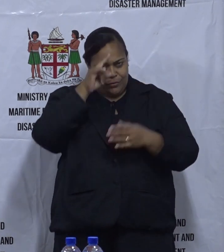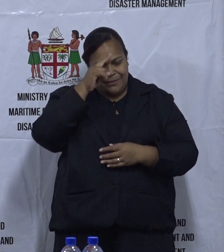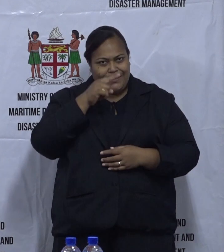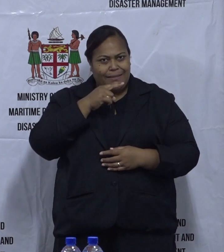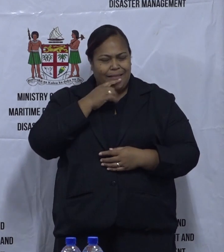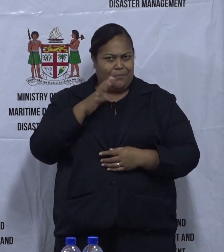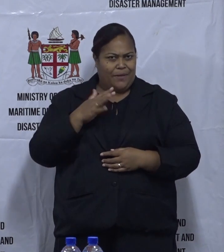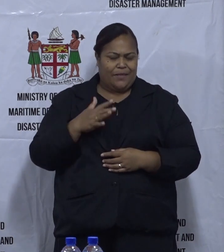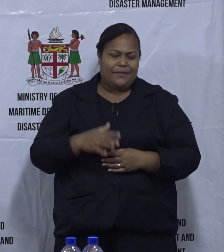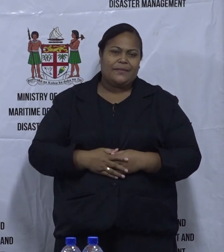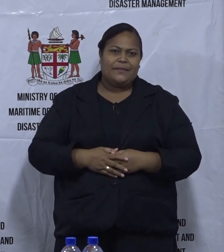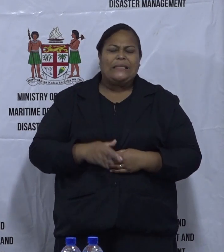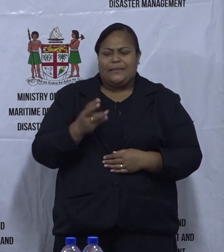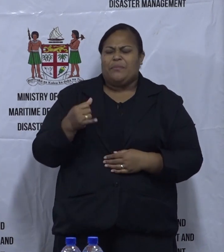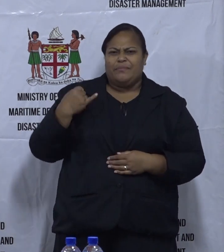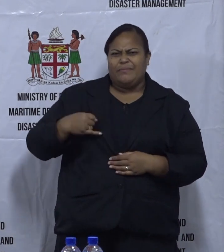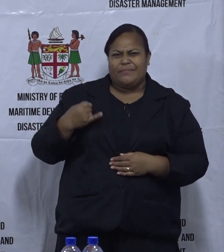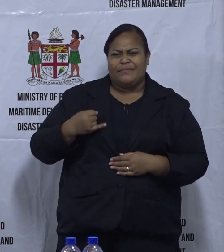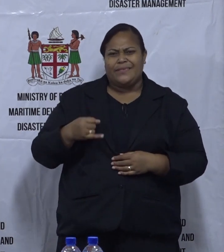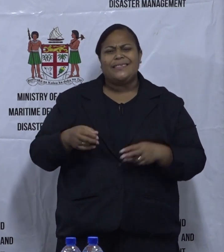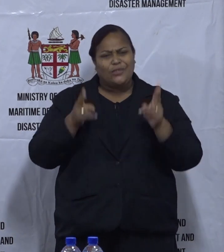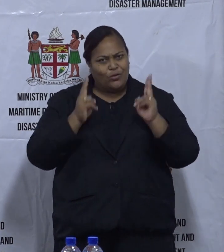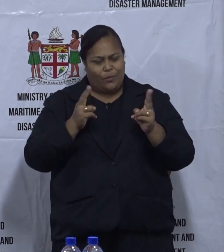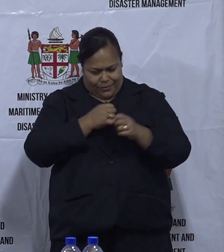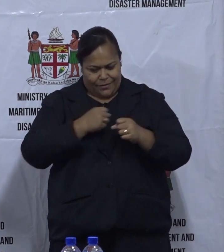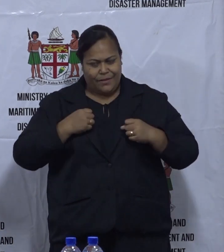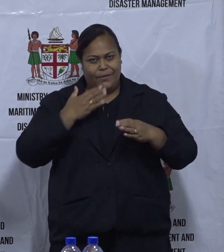suffer injuries as well. This is normally in our